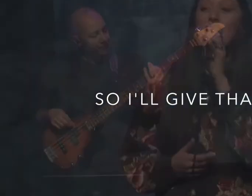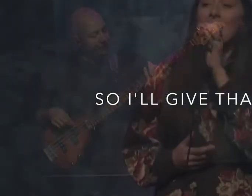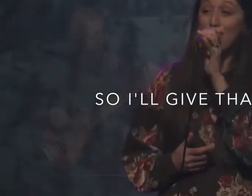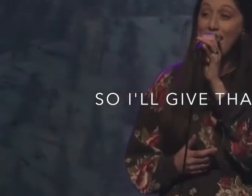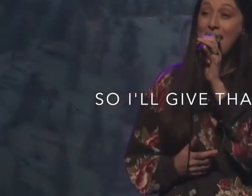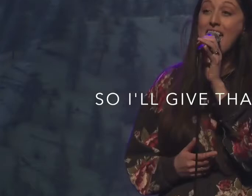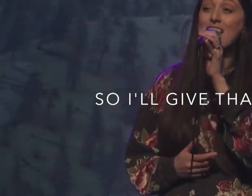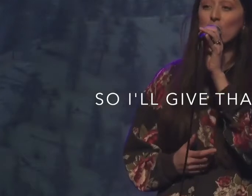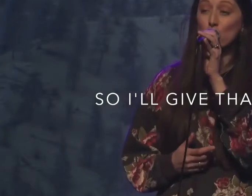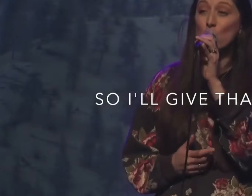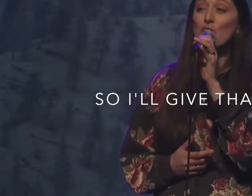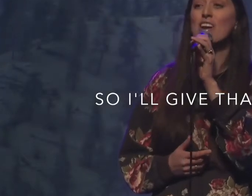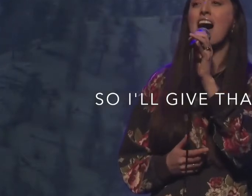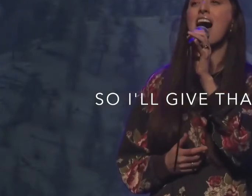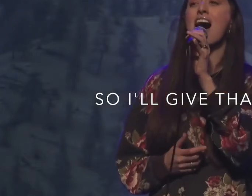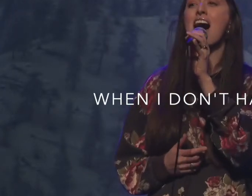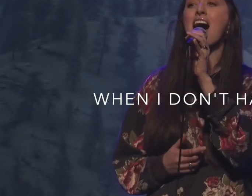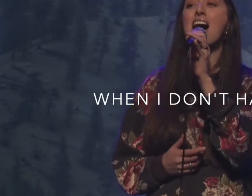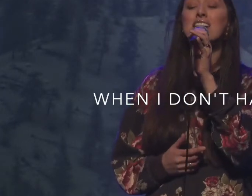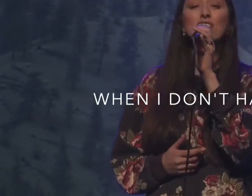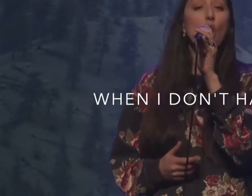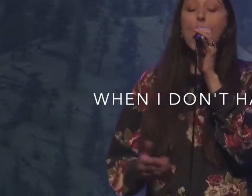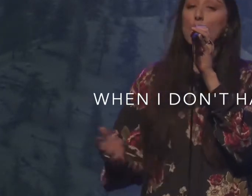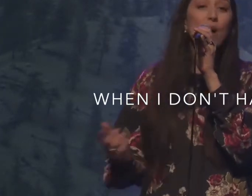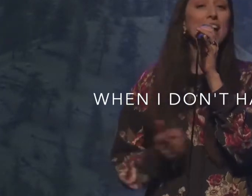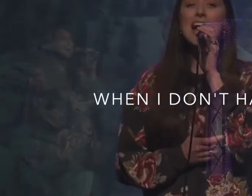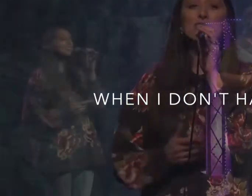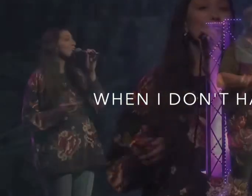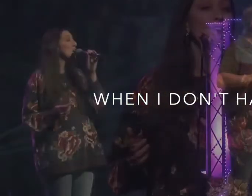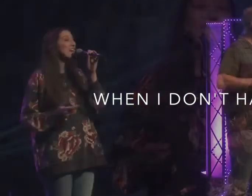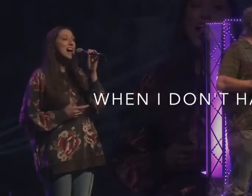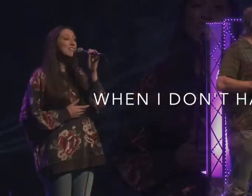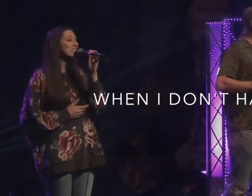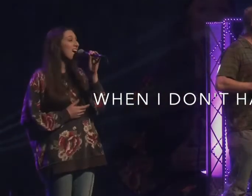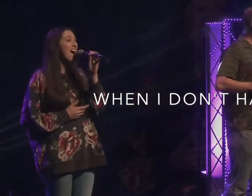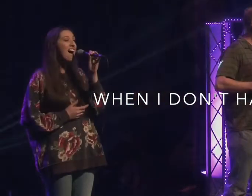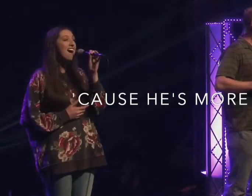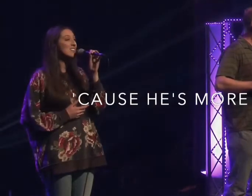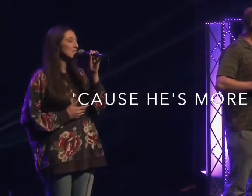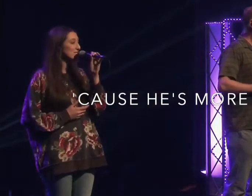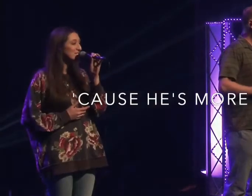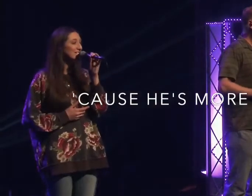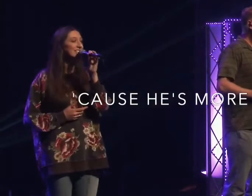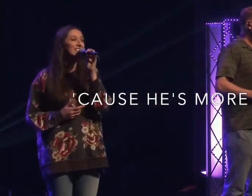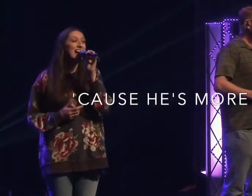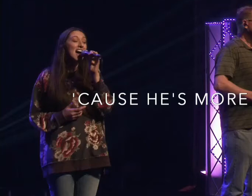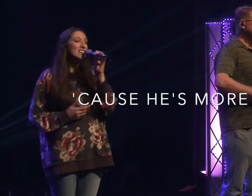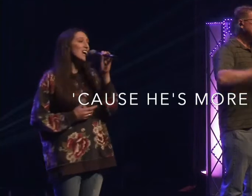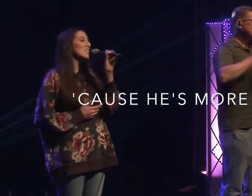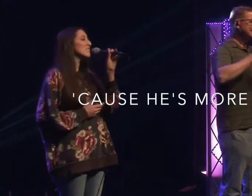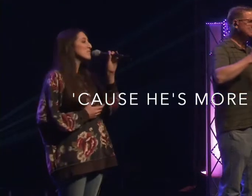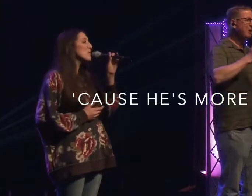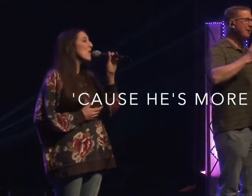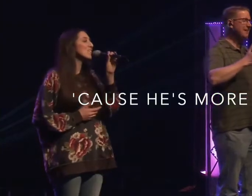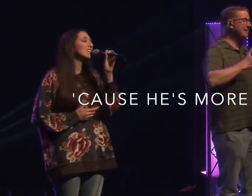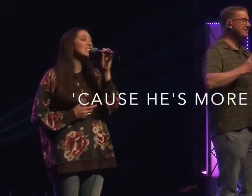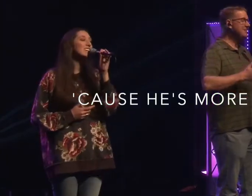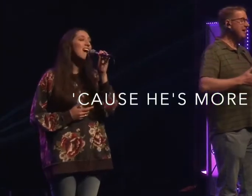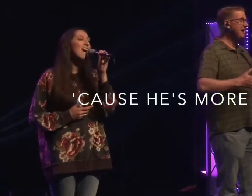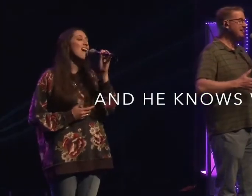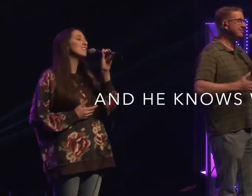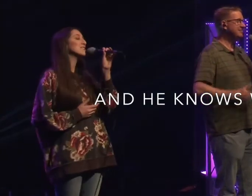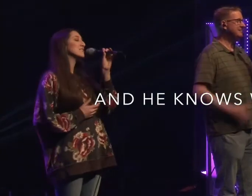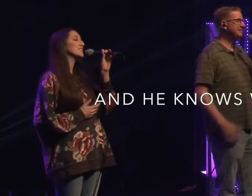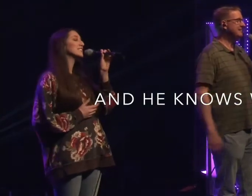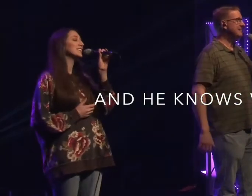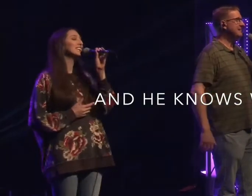give thanks to God when I don't have enough, 'cause he's more than